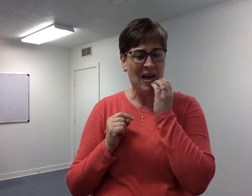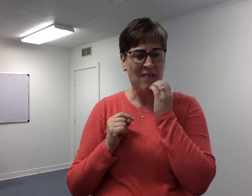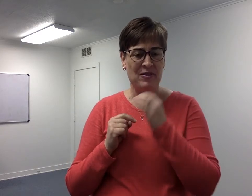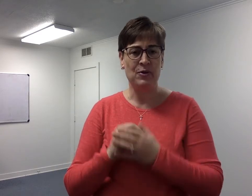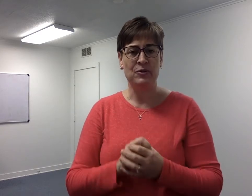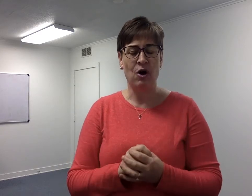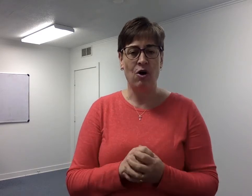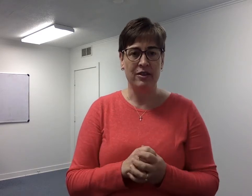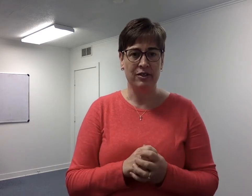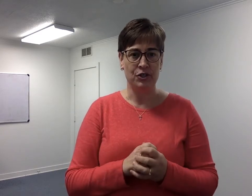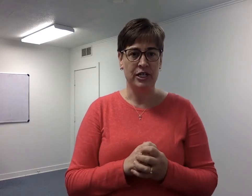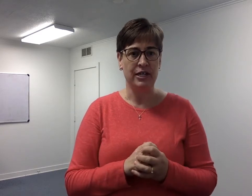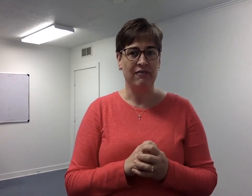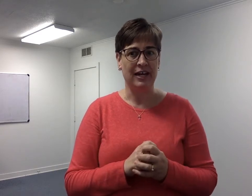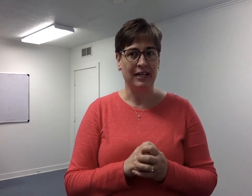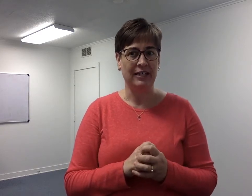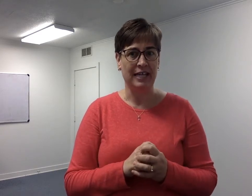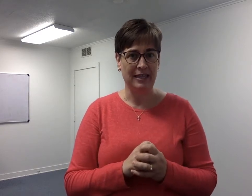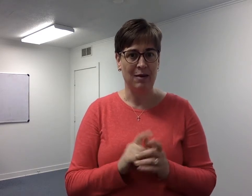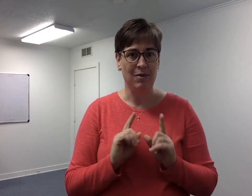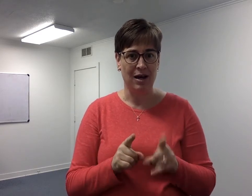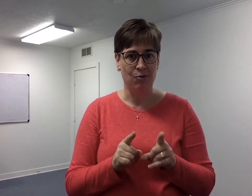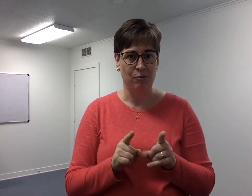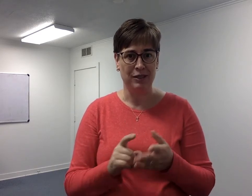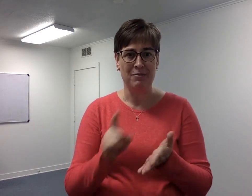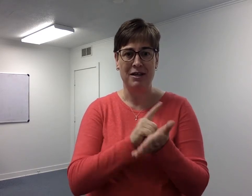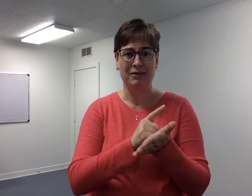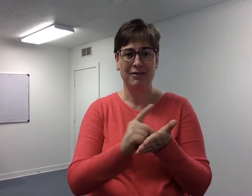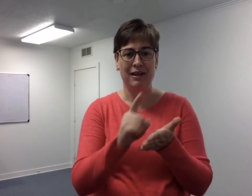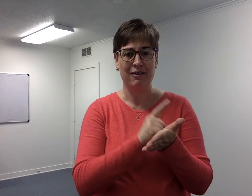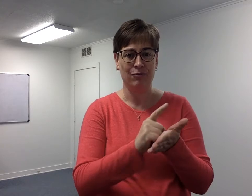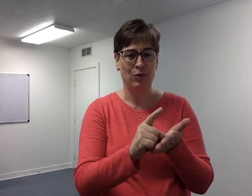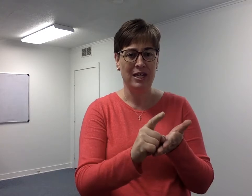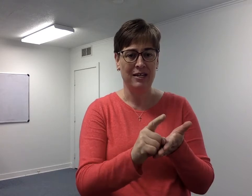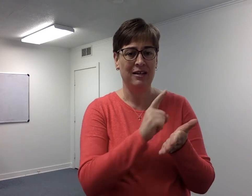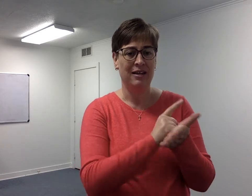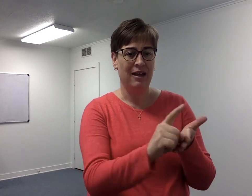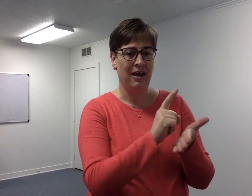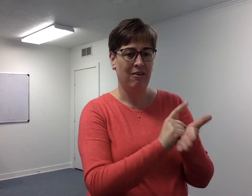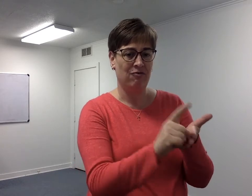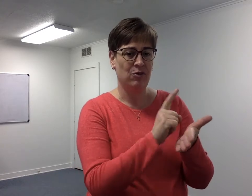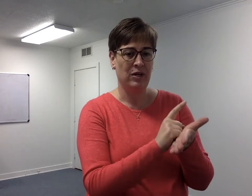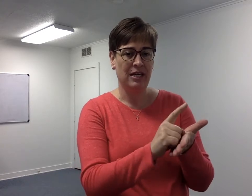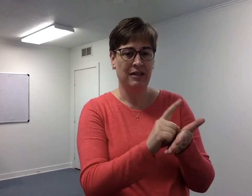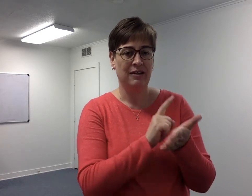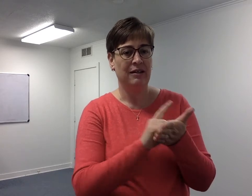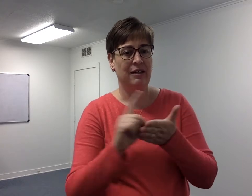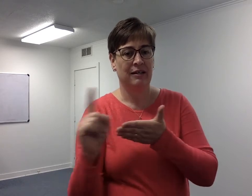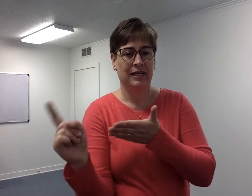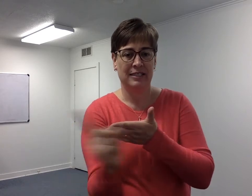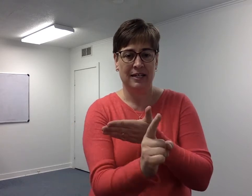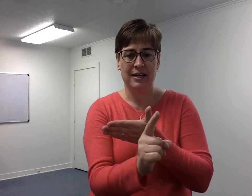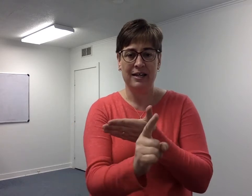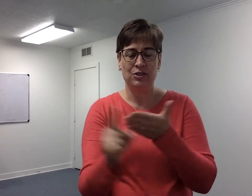have those on the sheet. If I can get them, I will put them on there. Week, every week, like I said, next